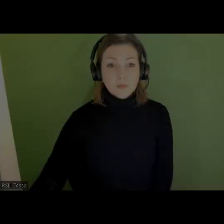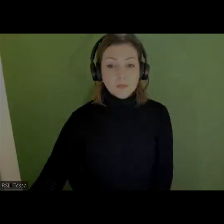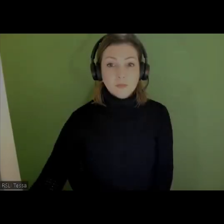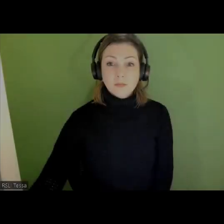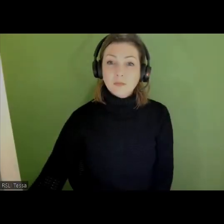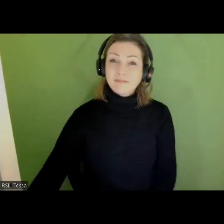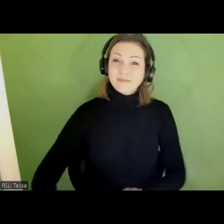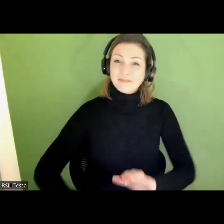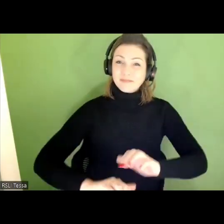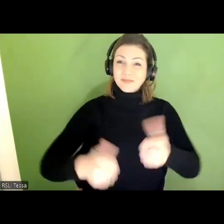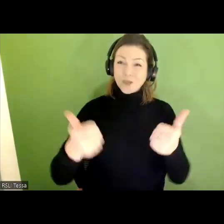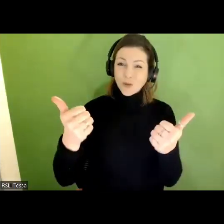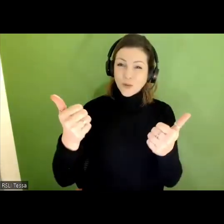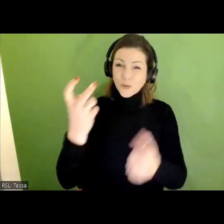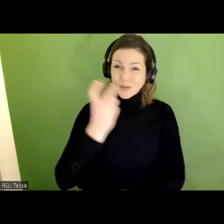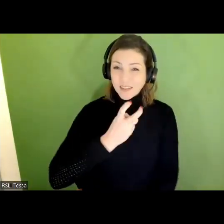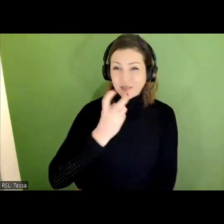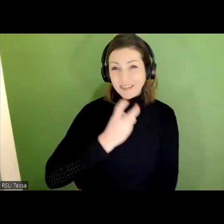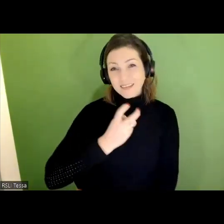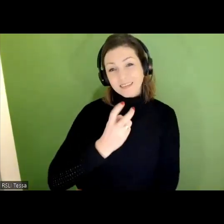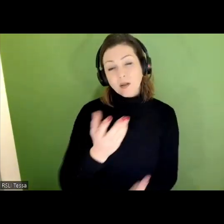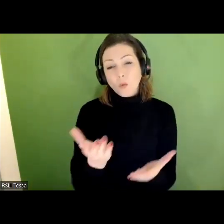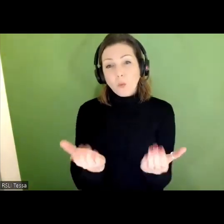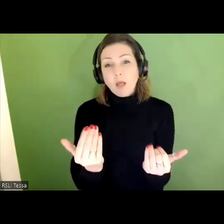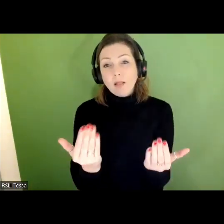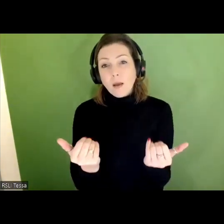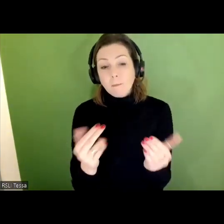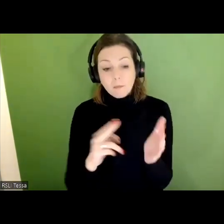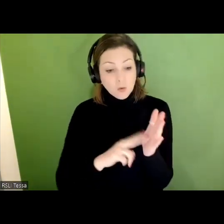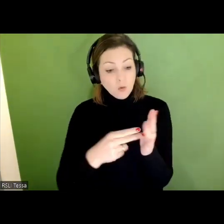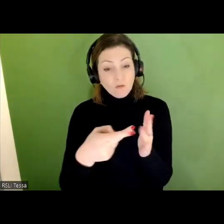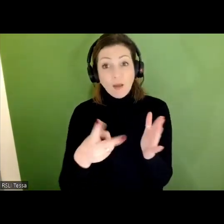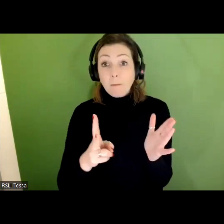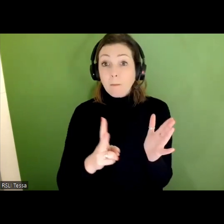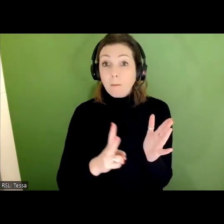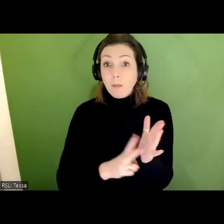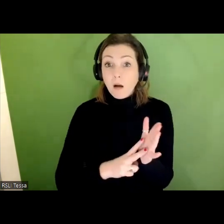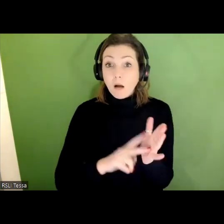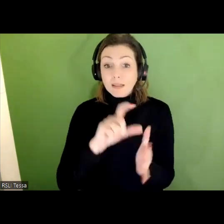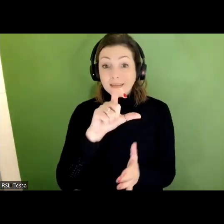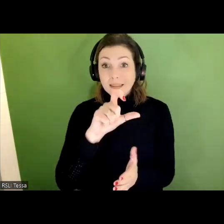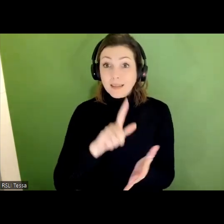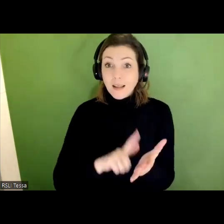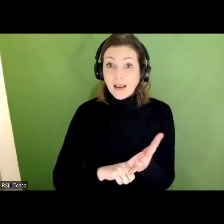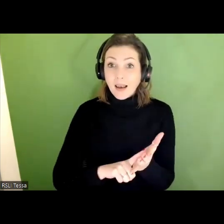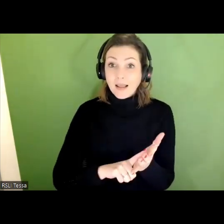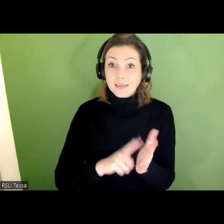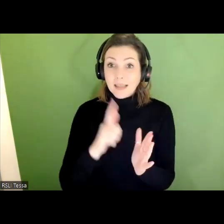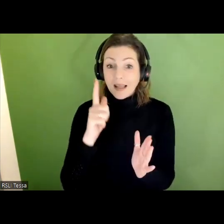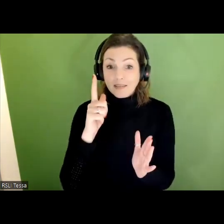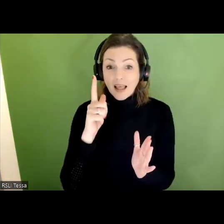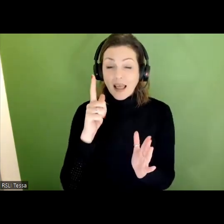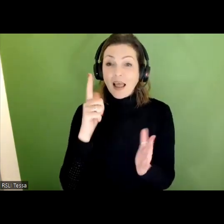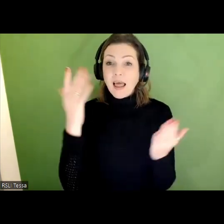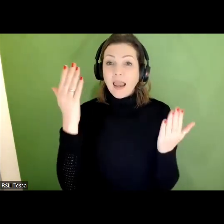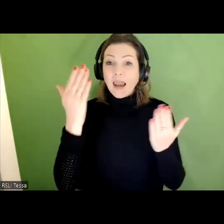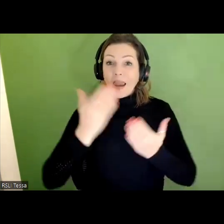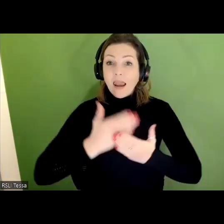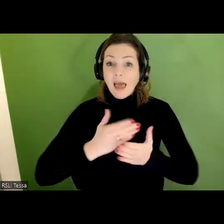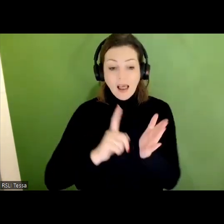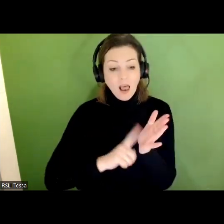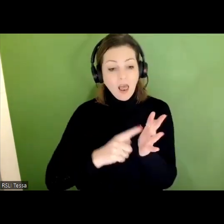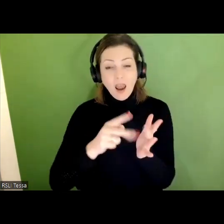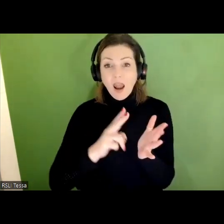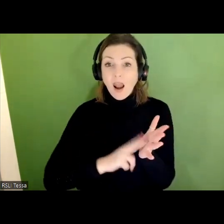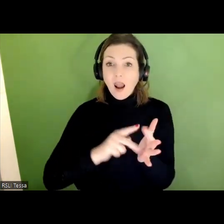So, good evening. Welcome to the November City Lit Late Lines. What a fabulous evening I think